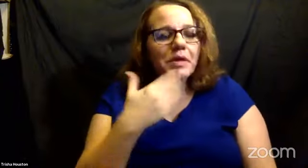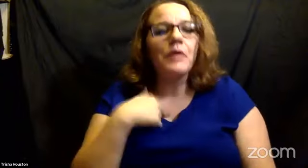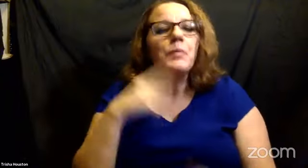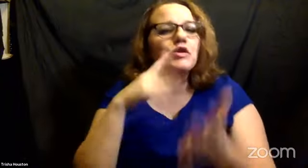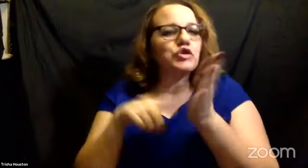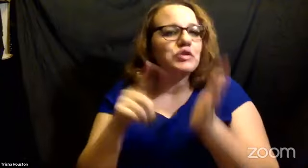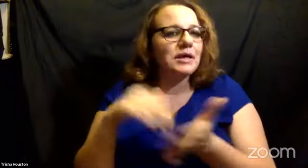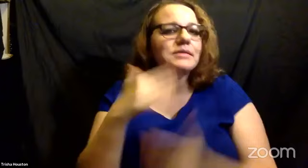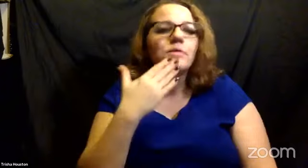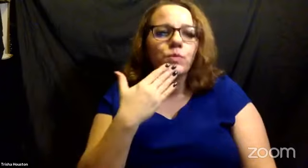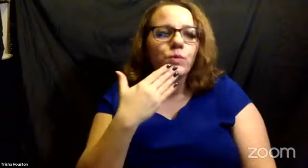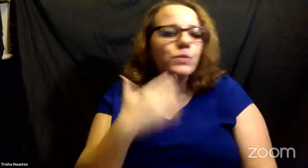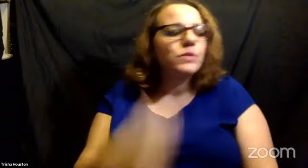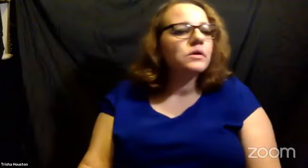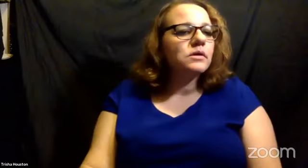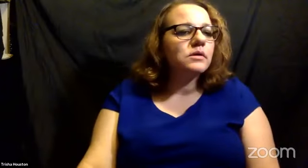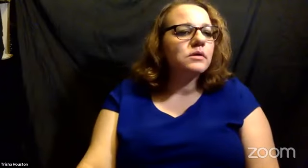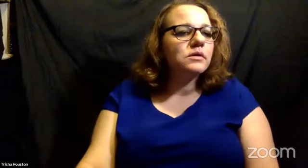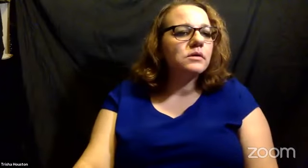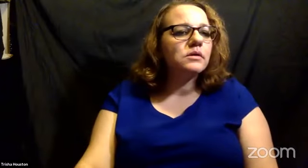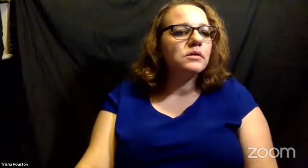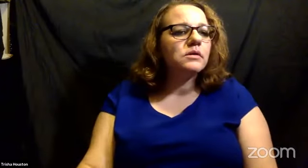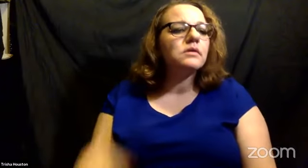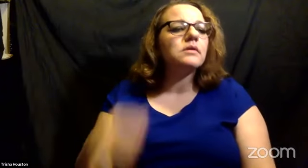issues. So thank you for that, Skippy. I will check in on it.